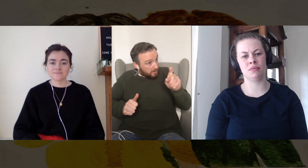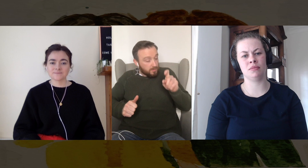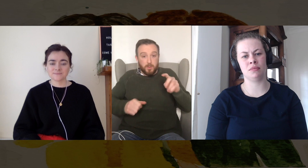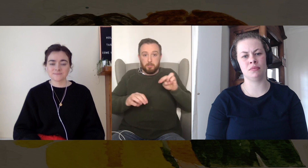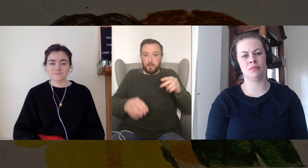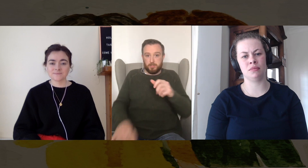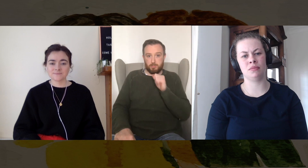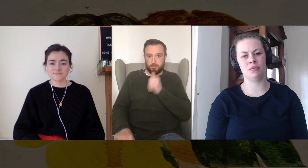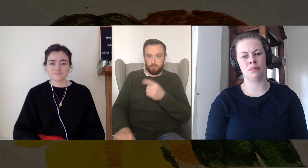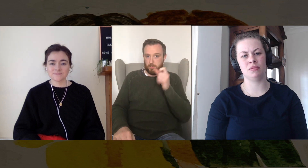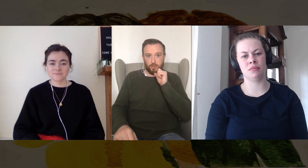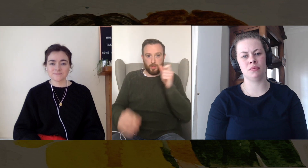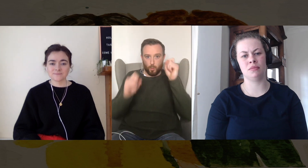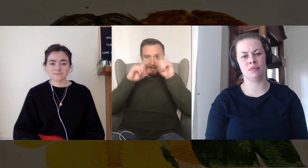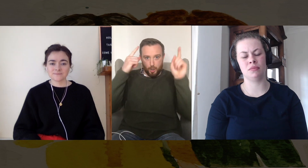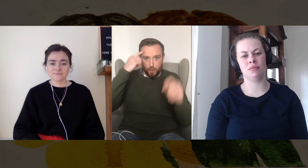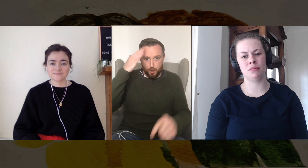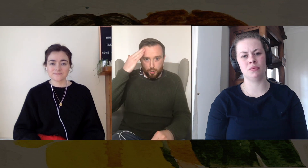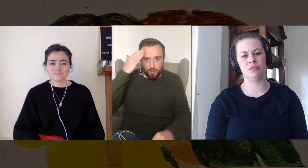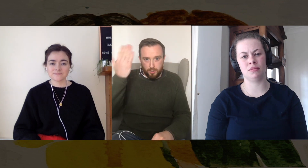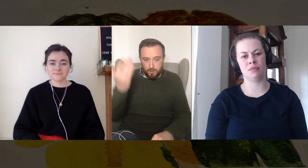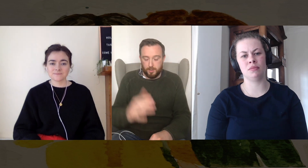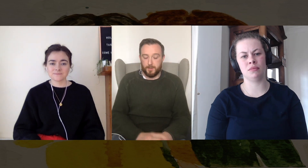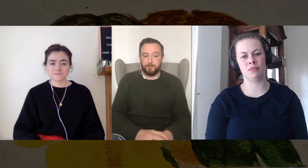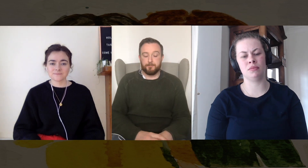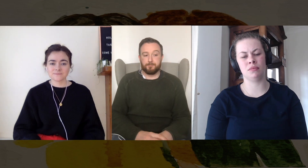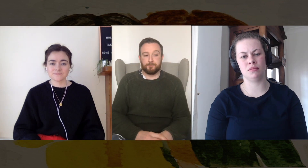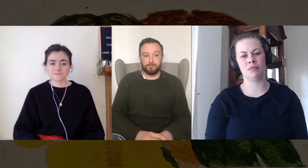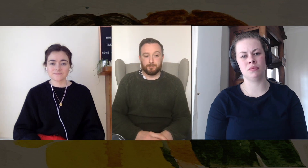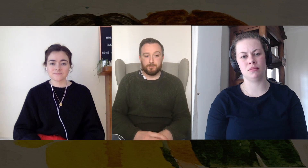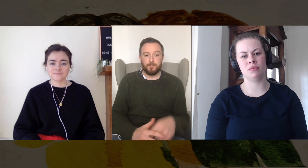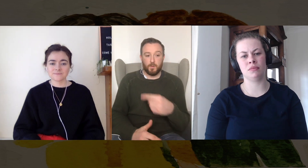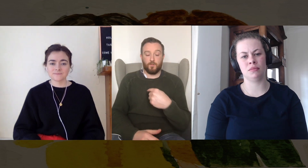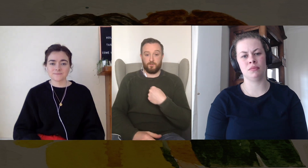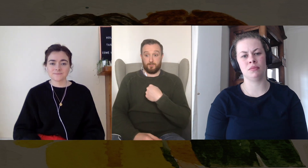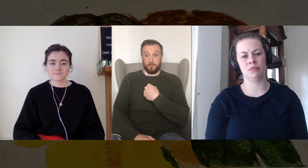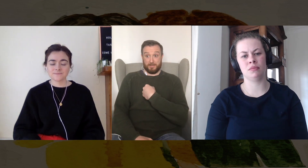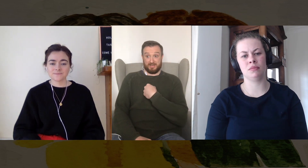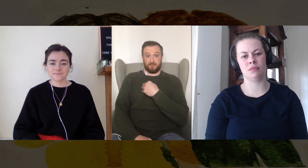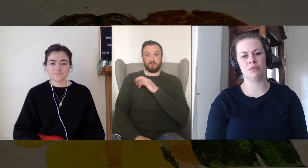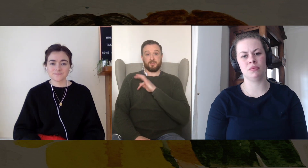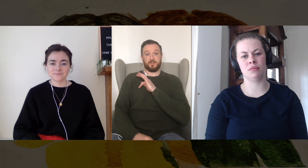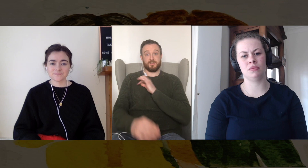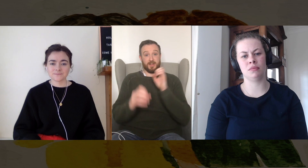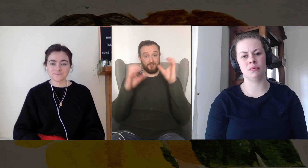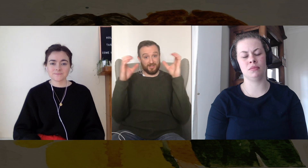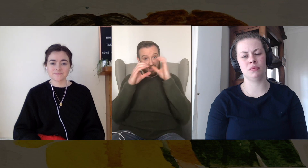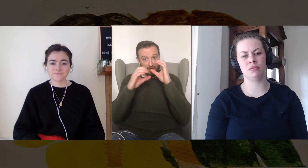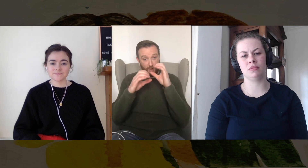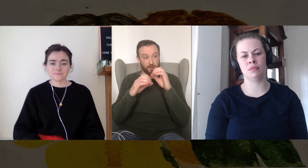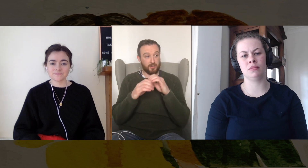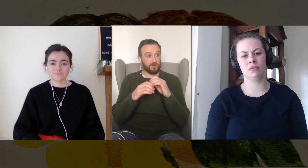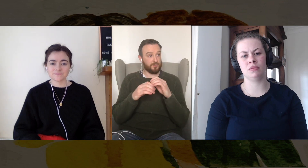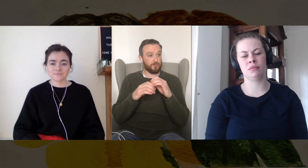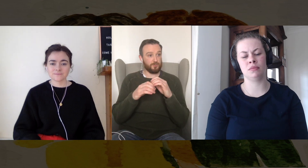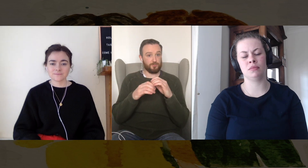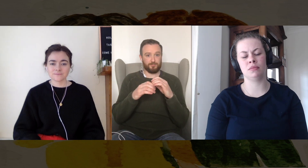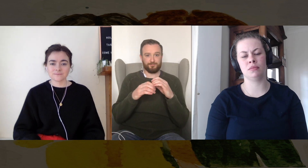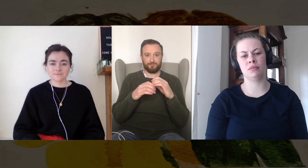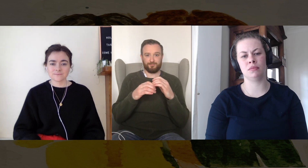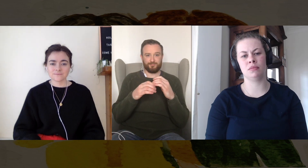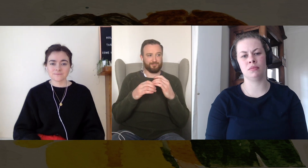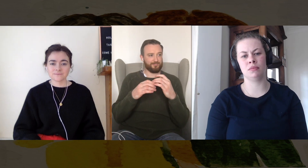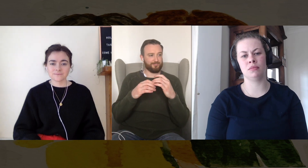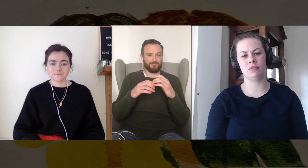it. But if you can pick 10 people from the street and stand them in front of us and ask them to do this, and they'd struggle. And